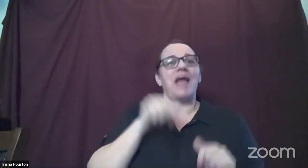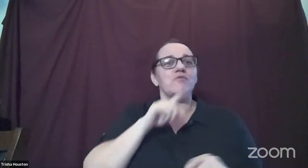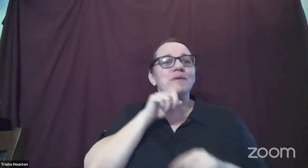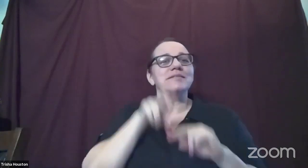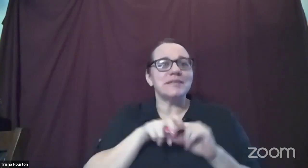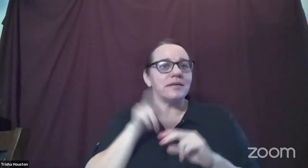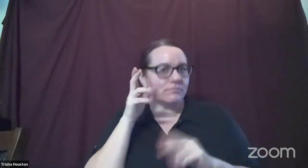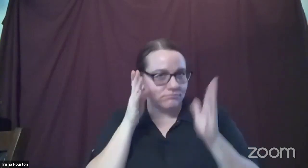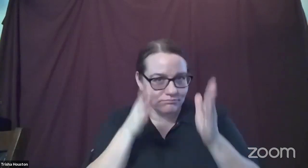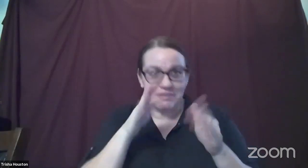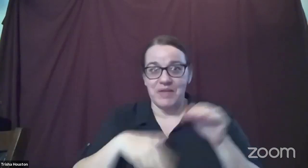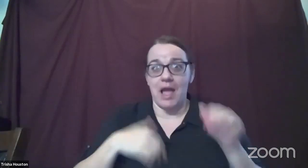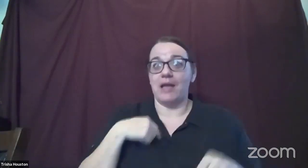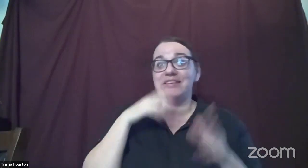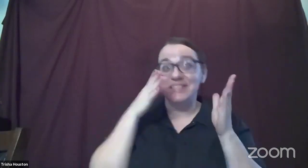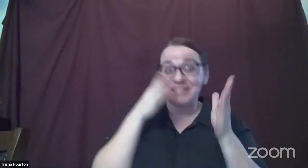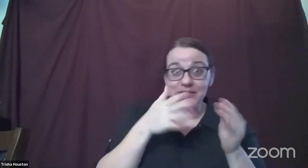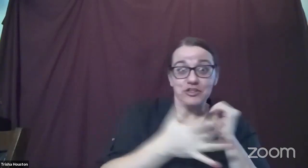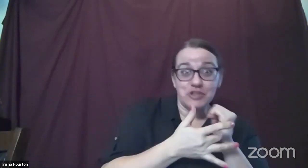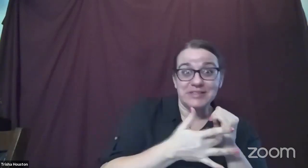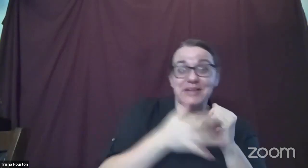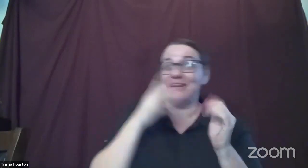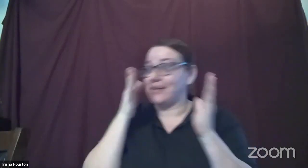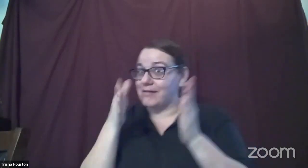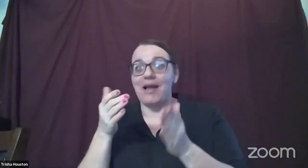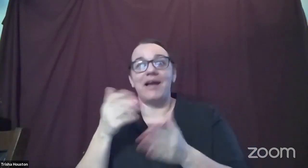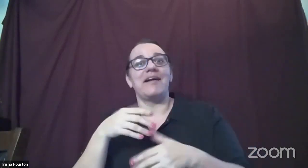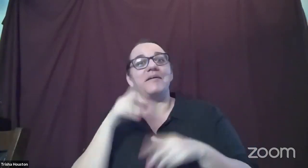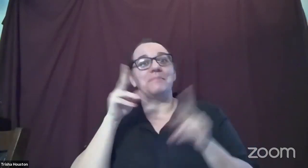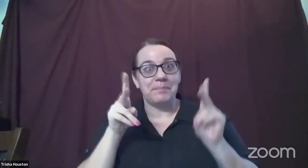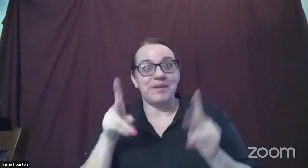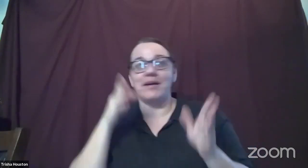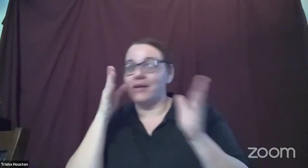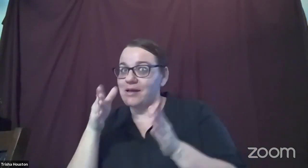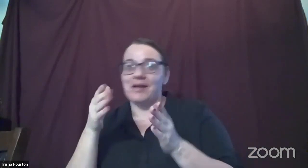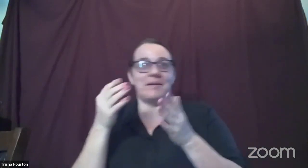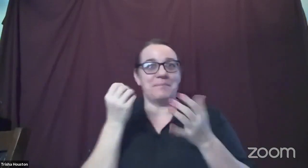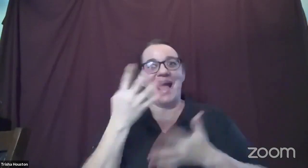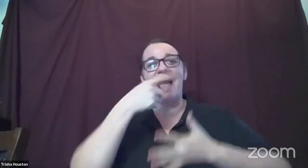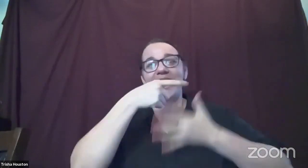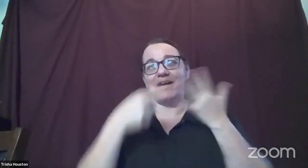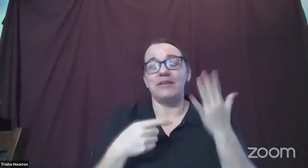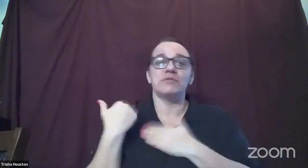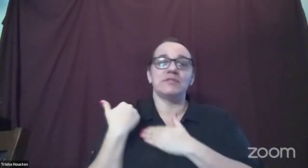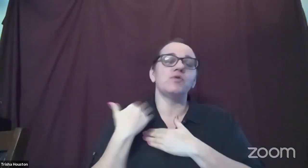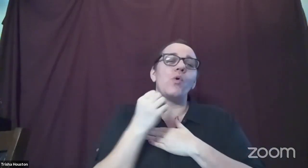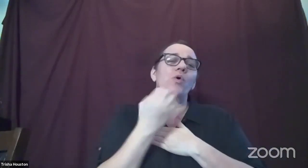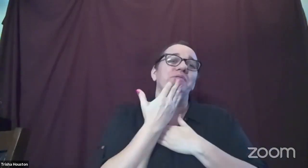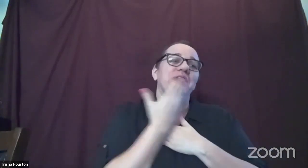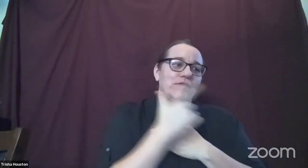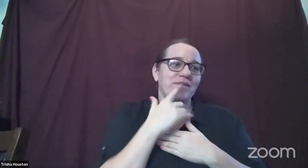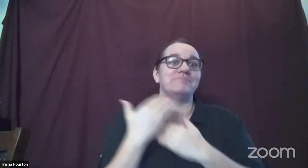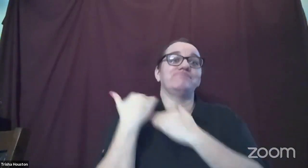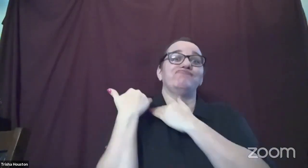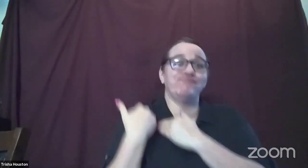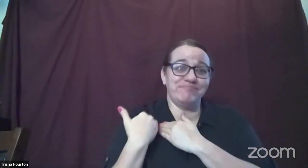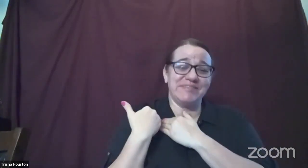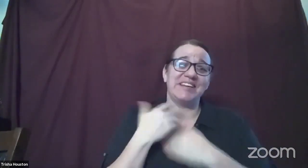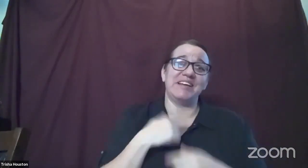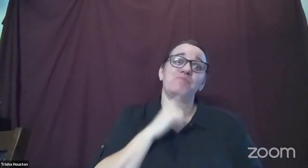nice to have somebody who can just focus on a technology and getting people on and off. There is much to juggle when